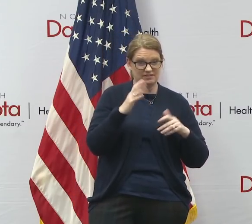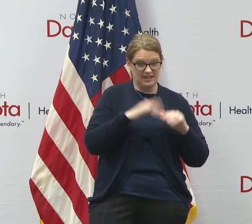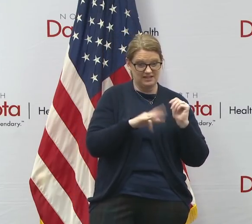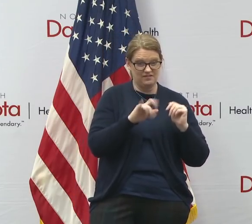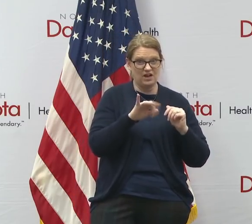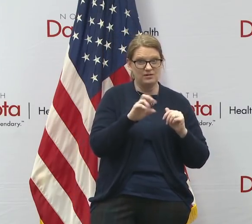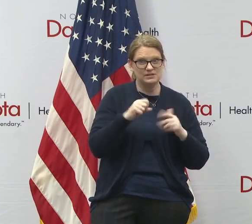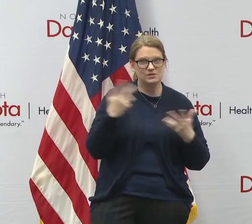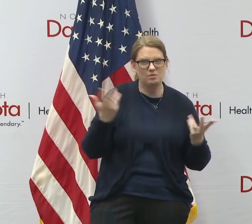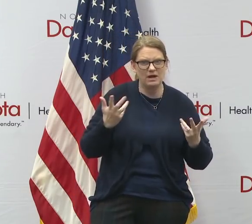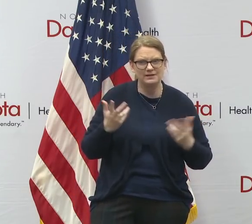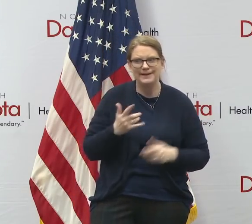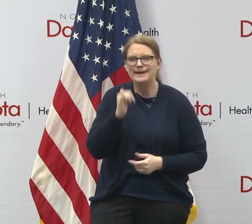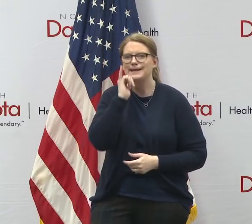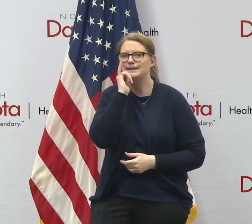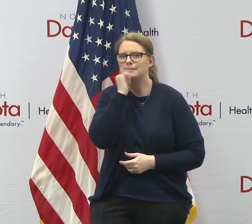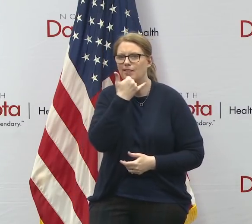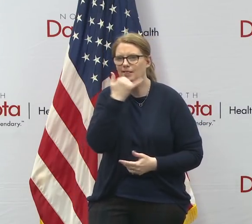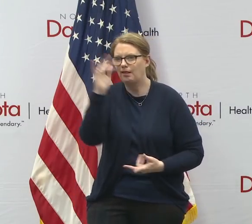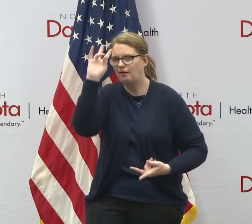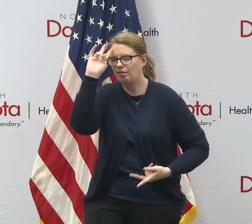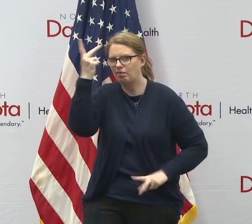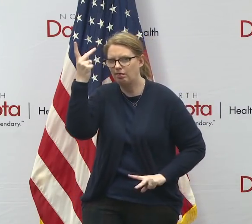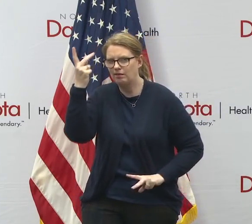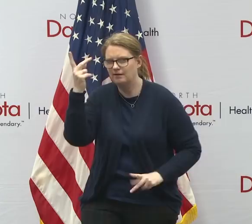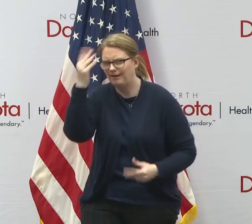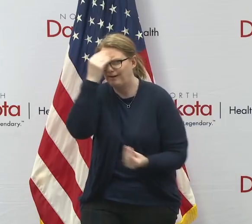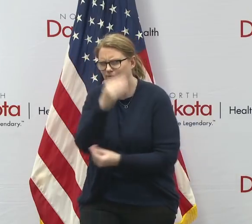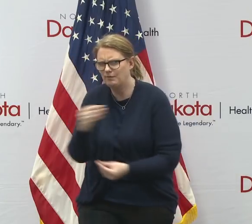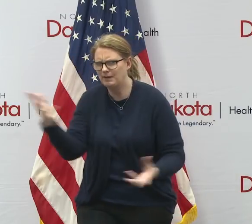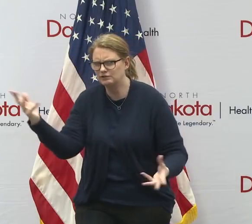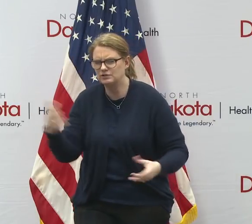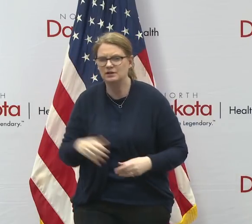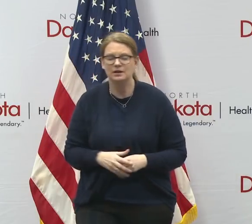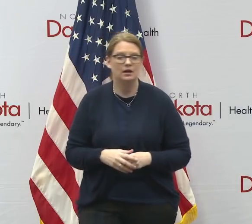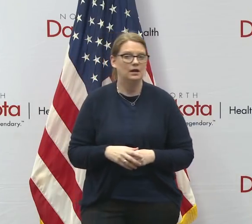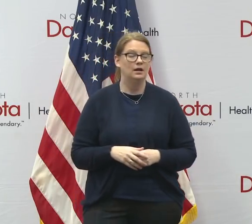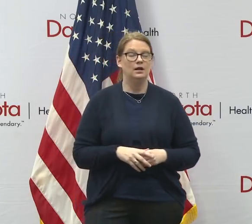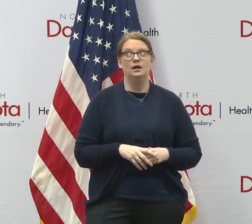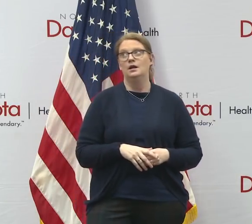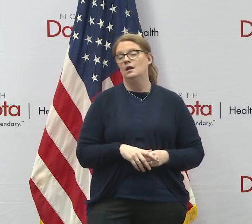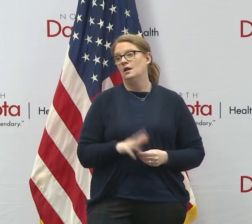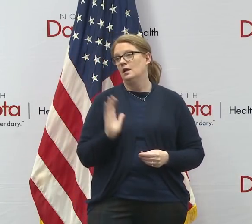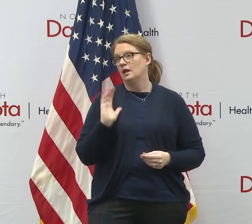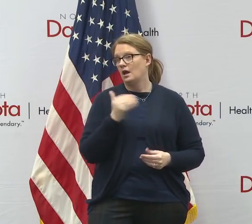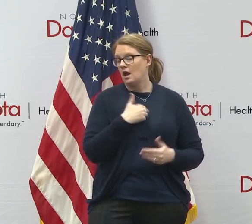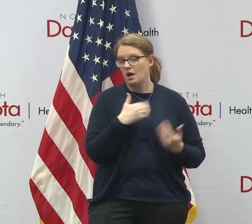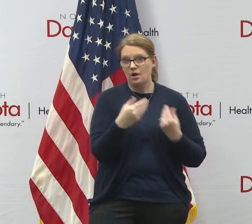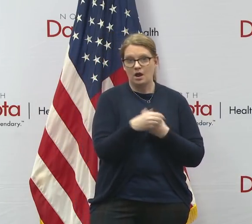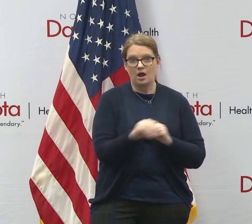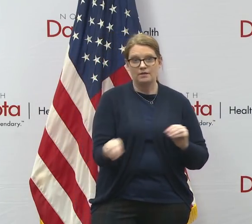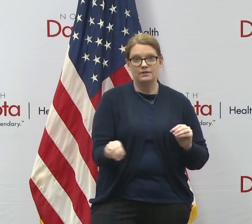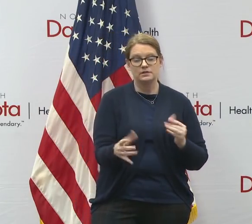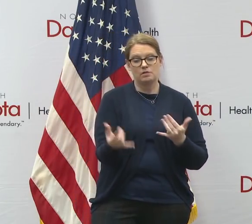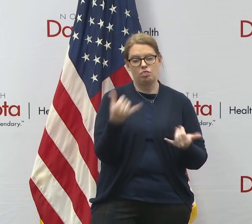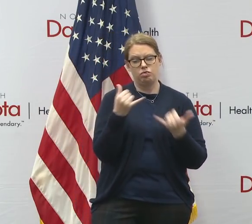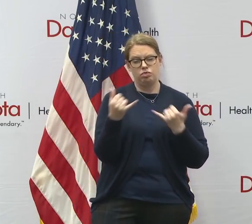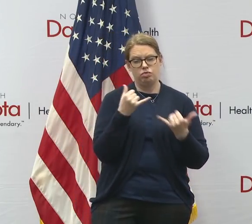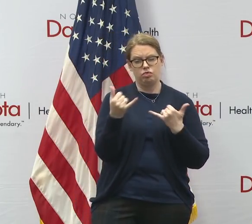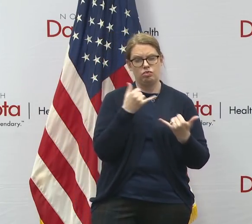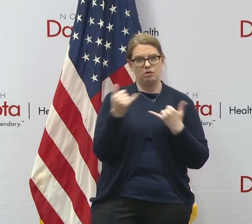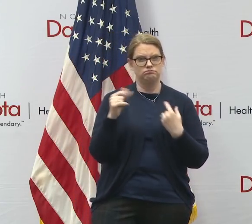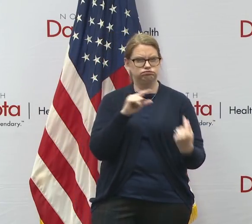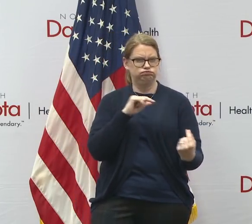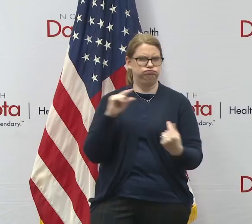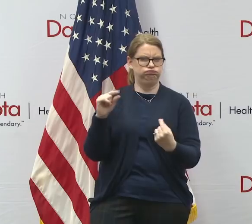is misinformation. We have been, in our office, been bombarded in the last 2 hours with